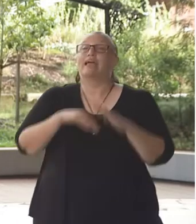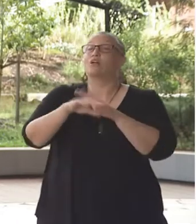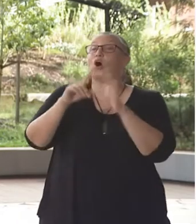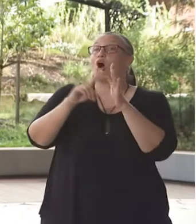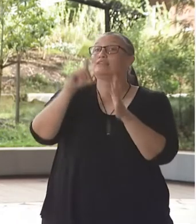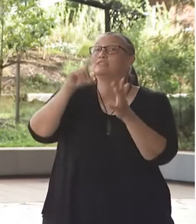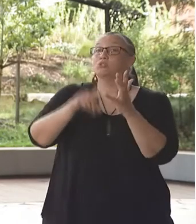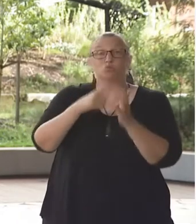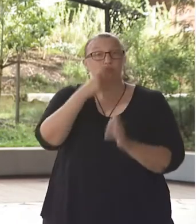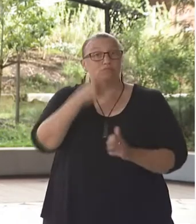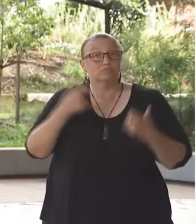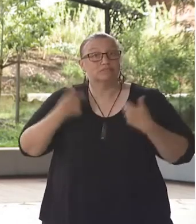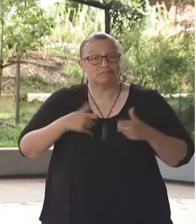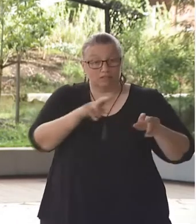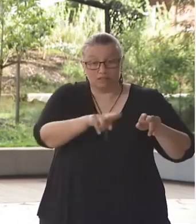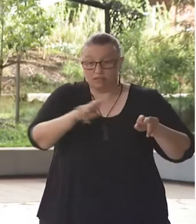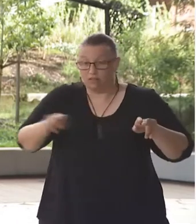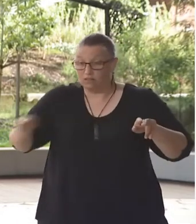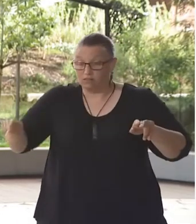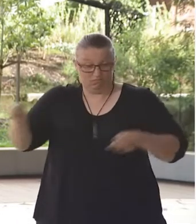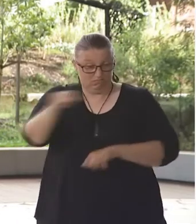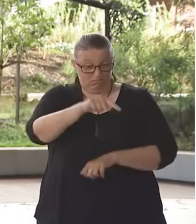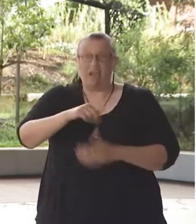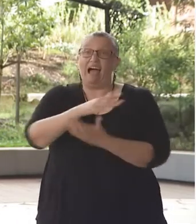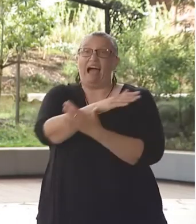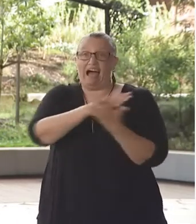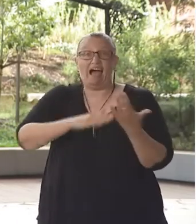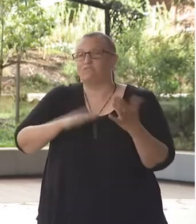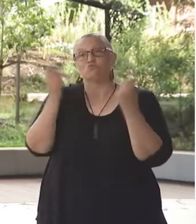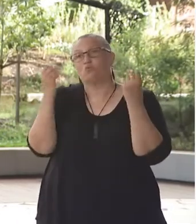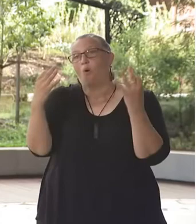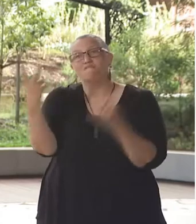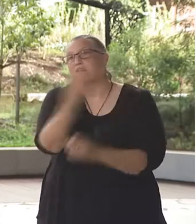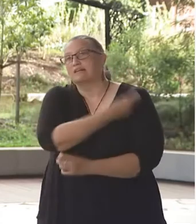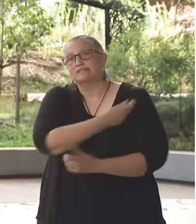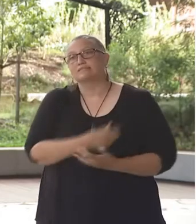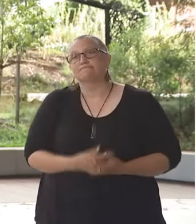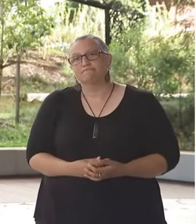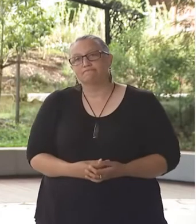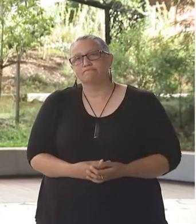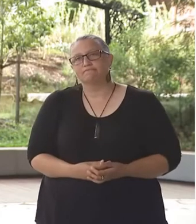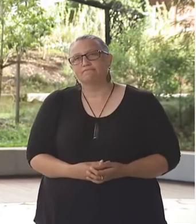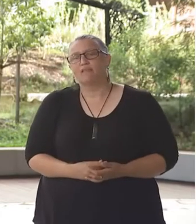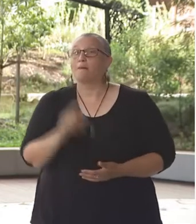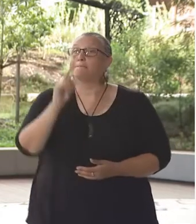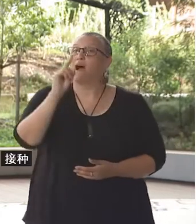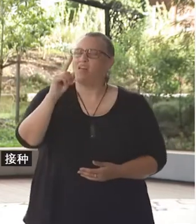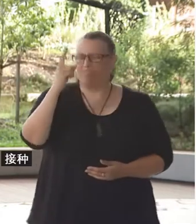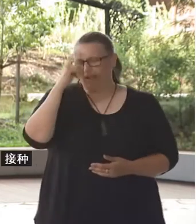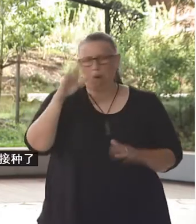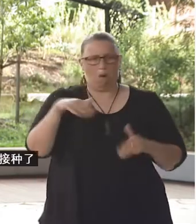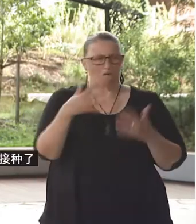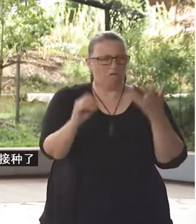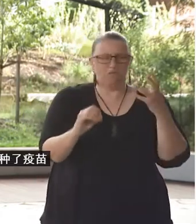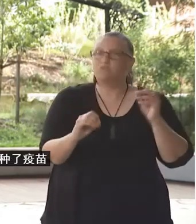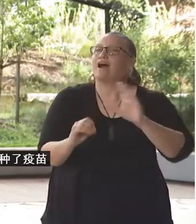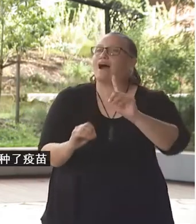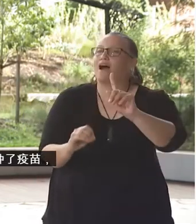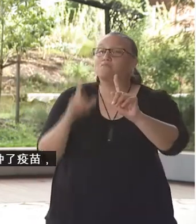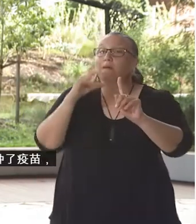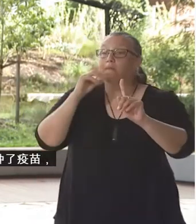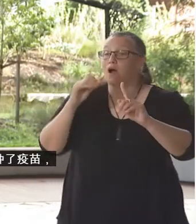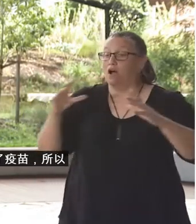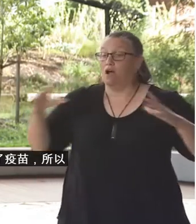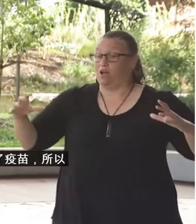in ICU are unvaccinated. That is at a time when 95% of our population